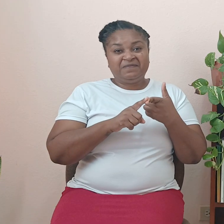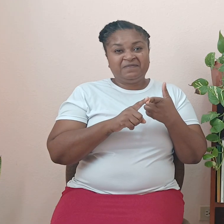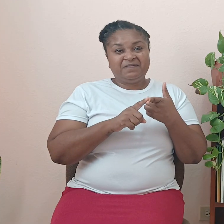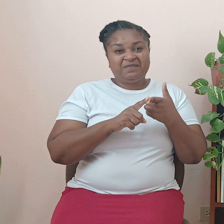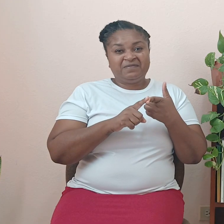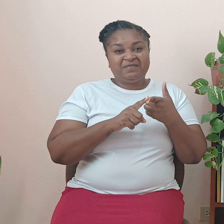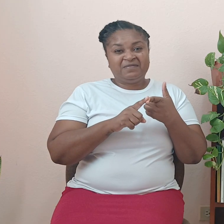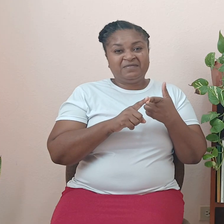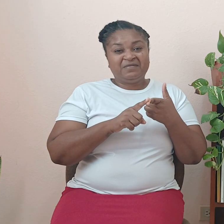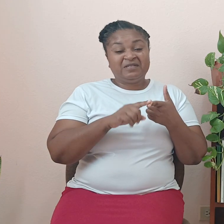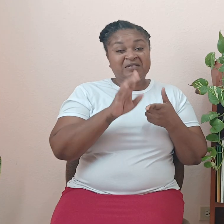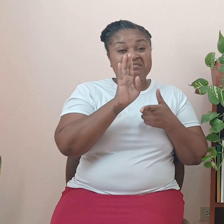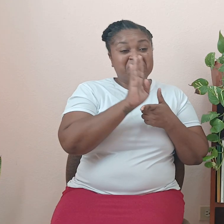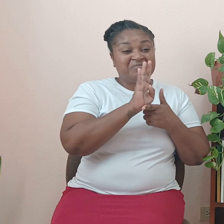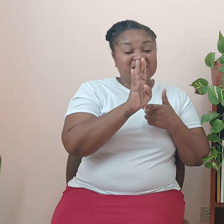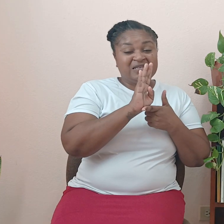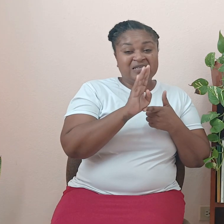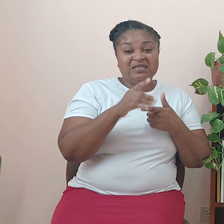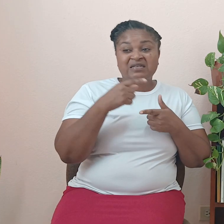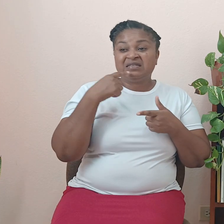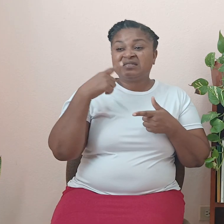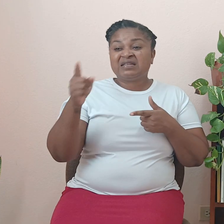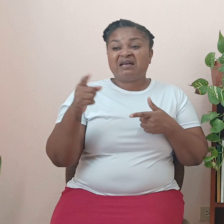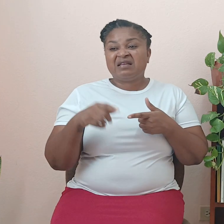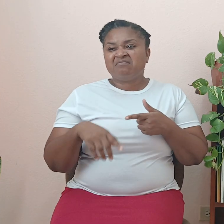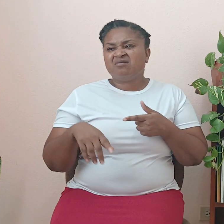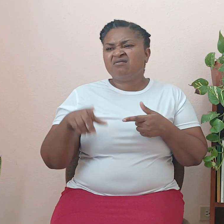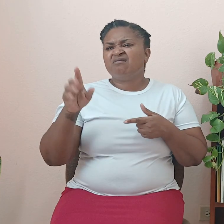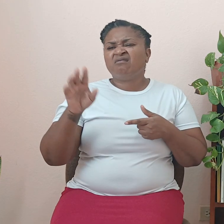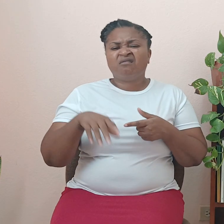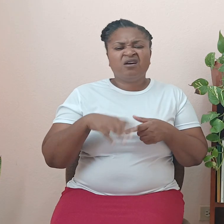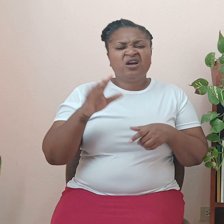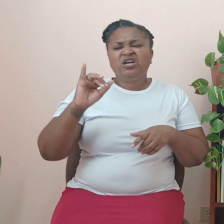B. She told Job to just curse God and die.